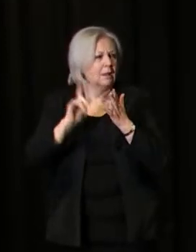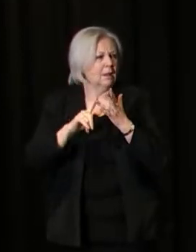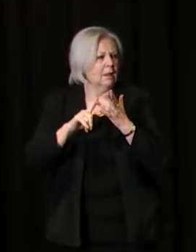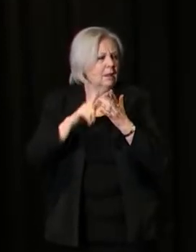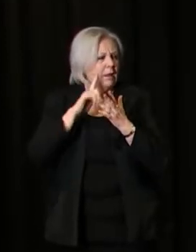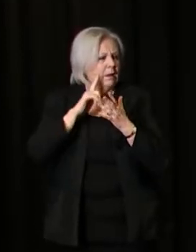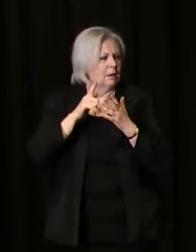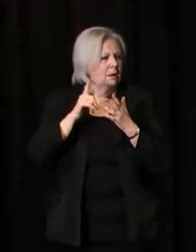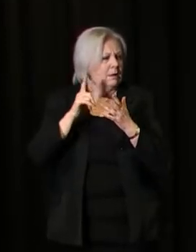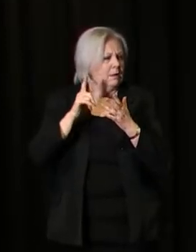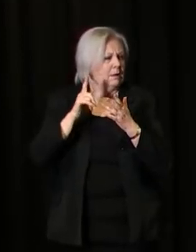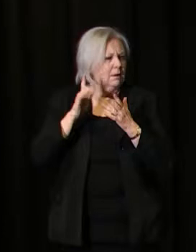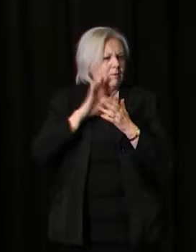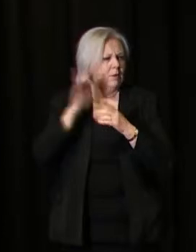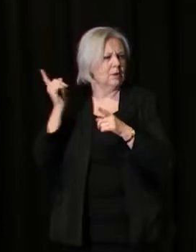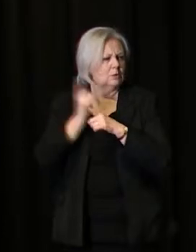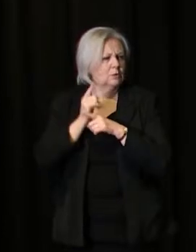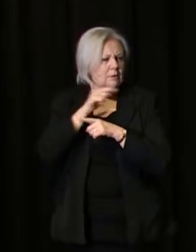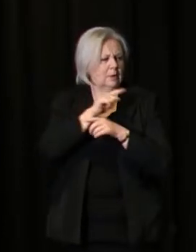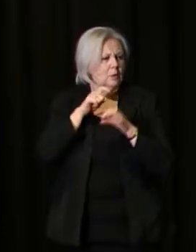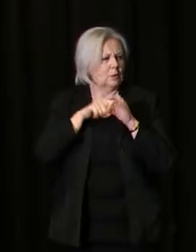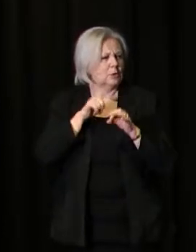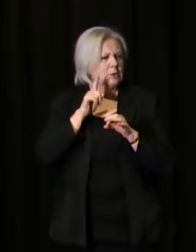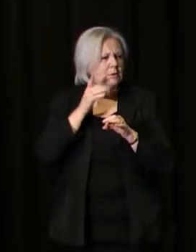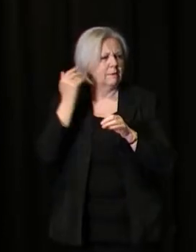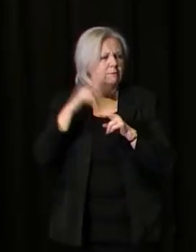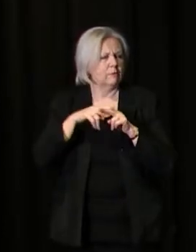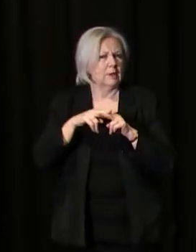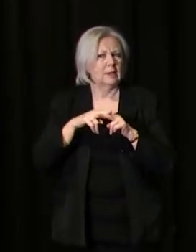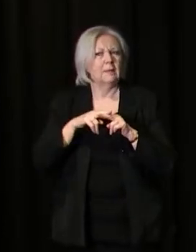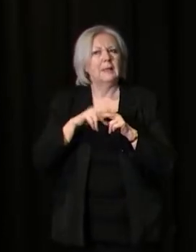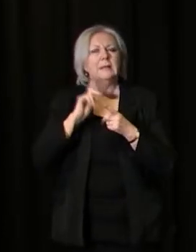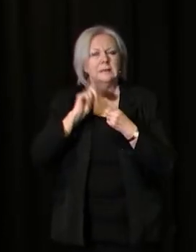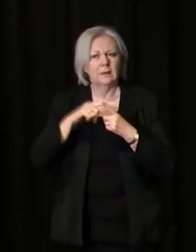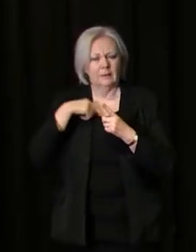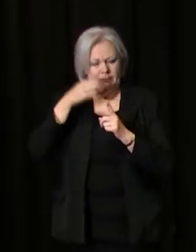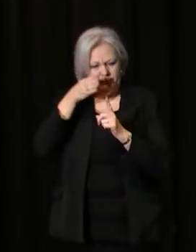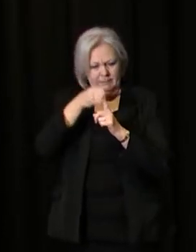question on Friday, but it remains from 16.